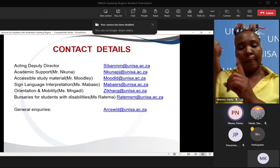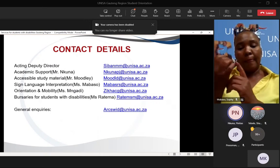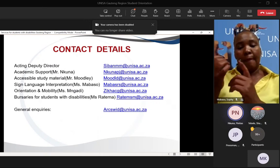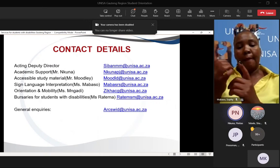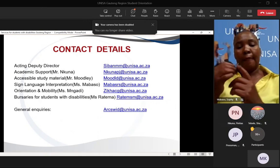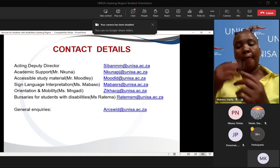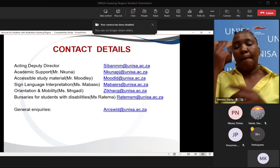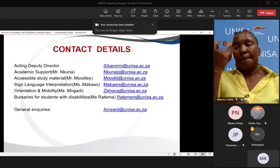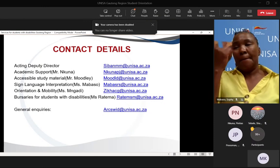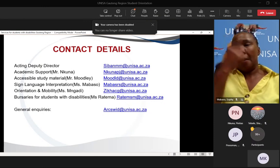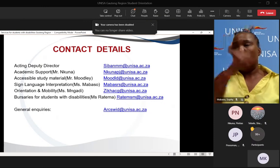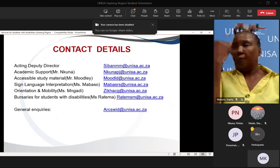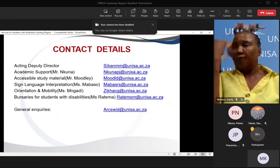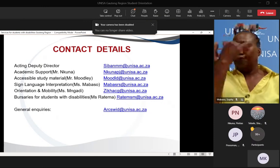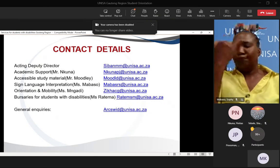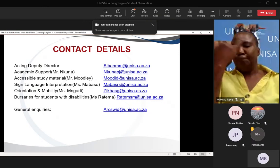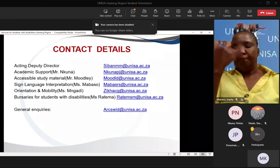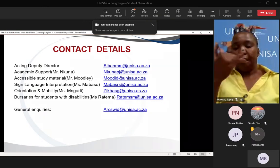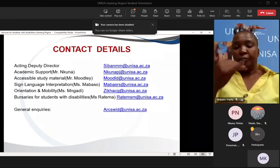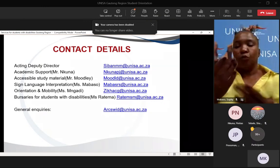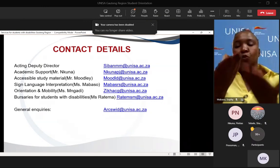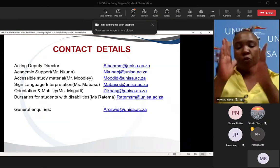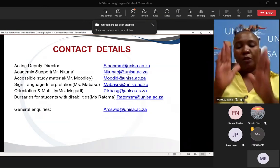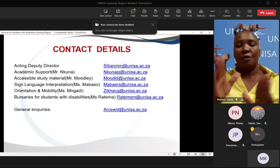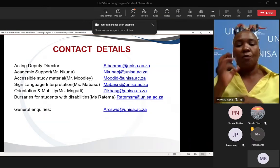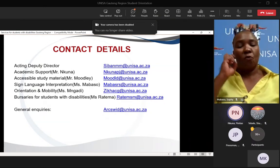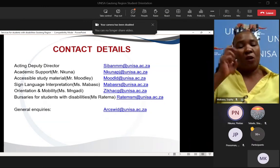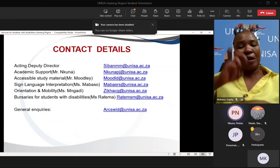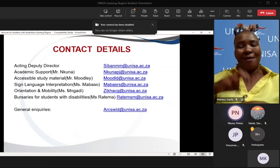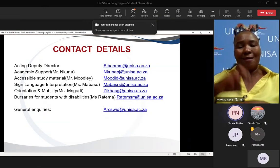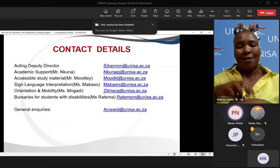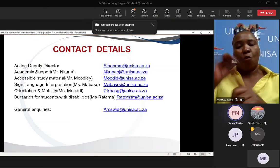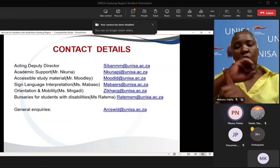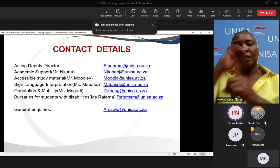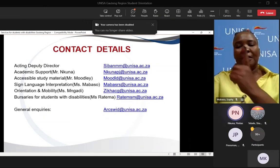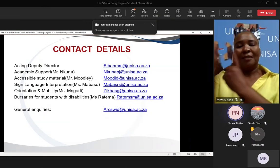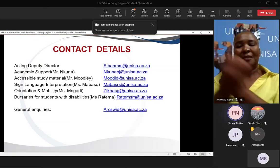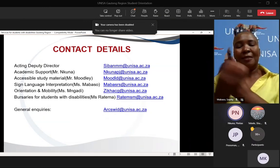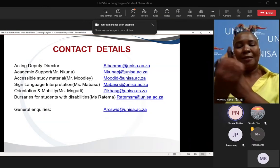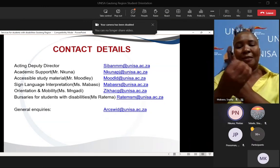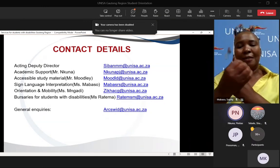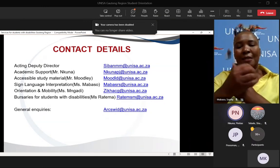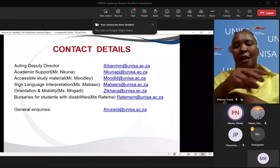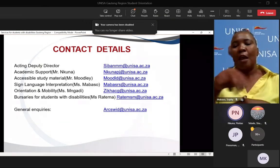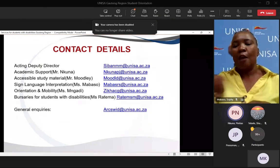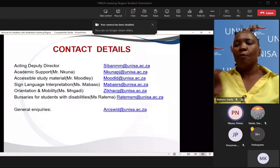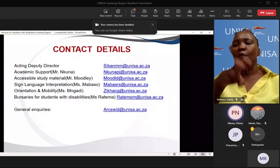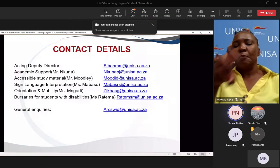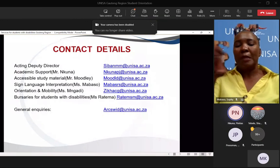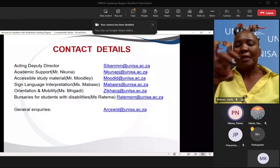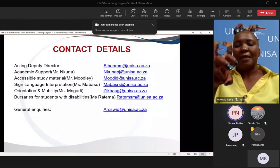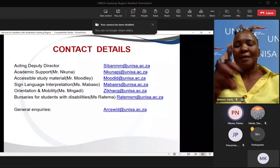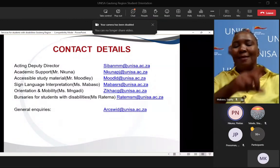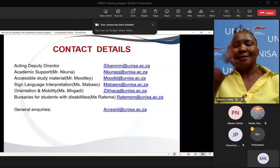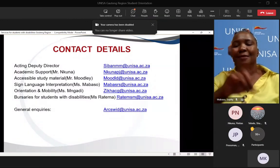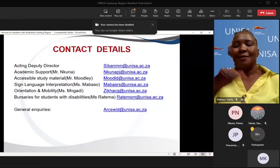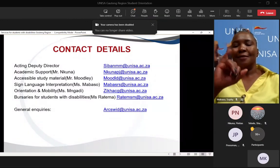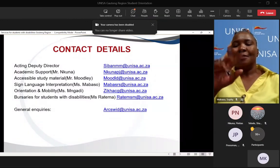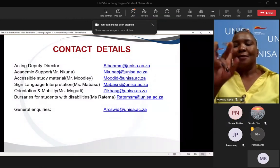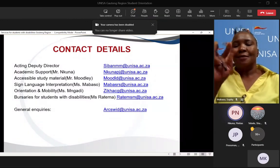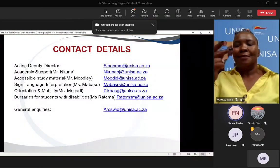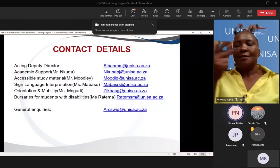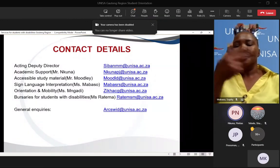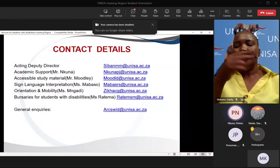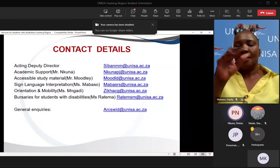for students who are blind and with low vision who require orientation and Mobility you can send a request to zika